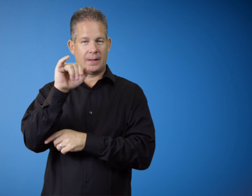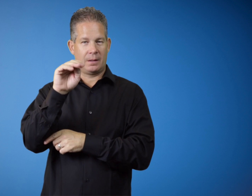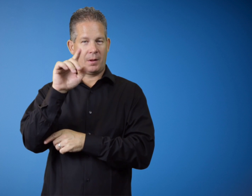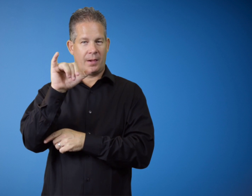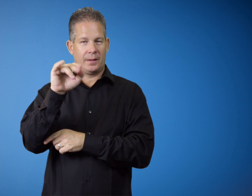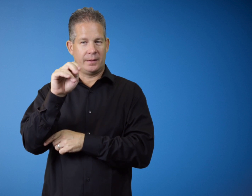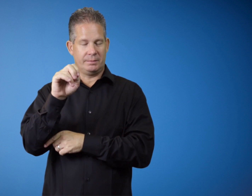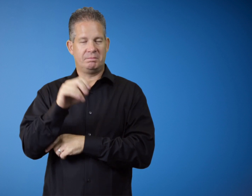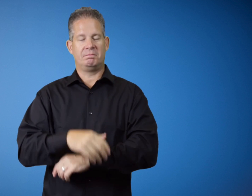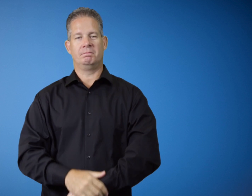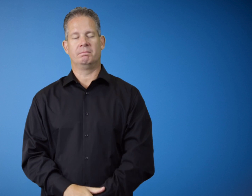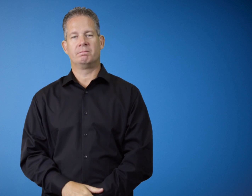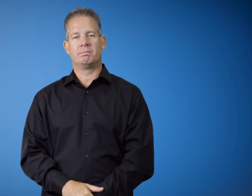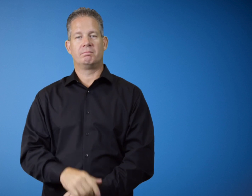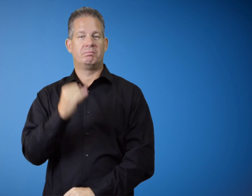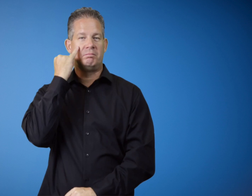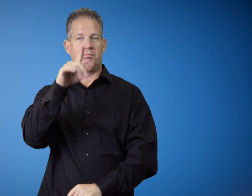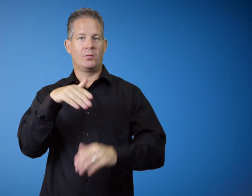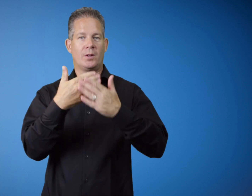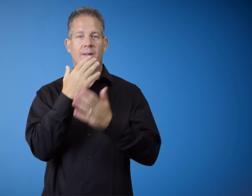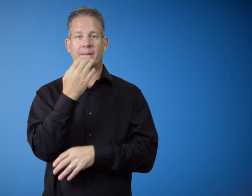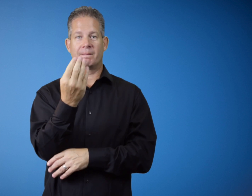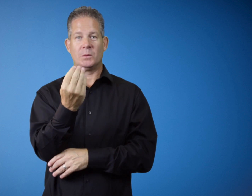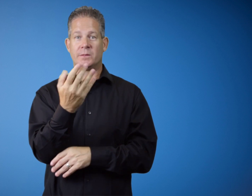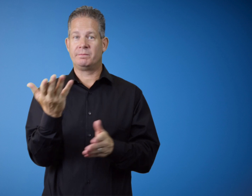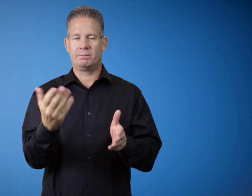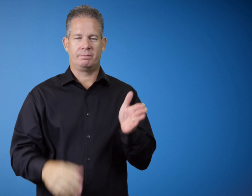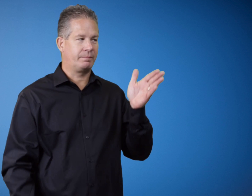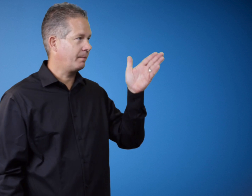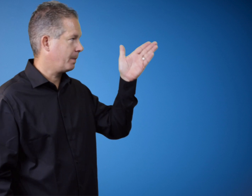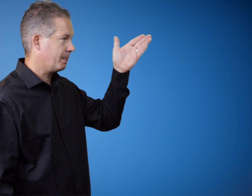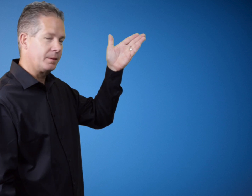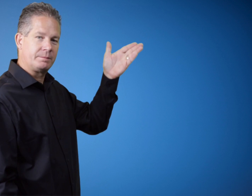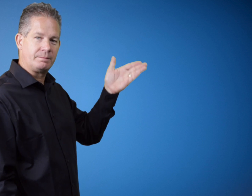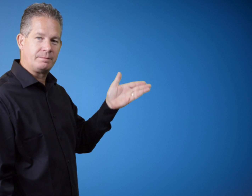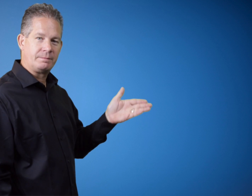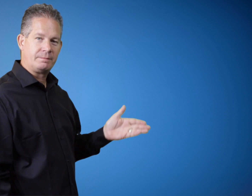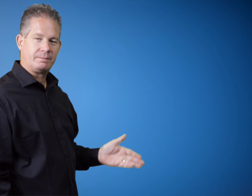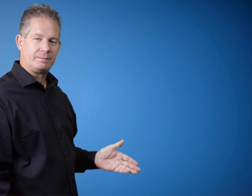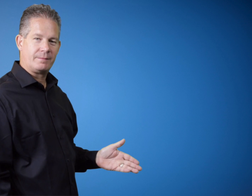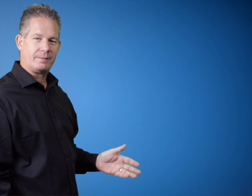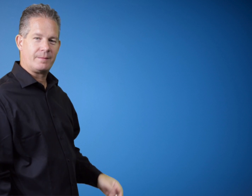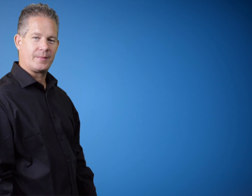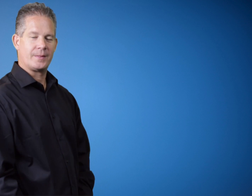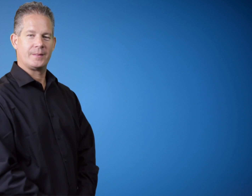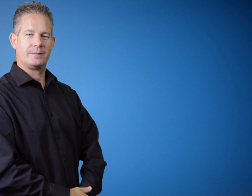Now I'm going to show you the timeline of transition services. If you're 14 years old, here are the steps that are involved.